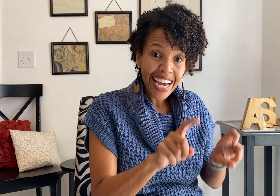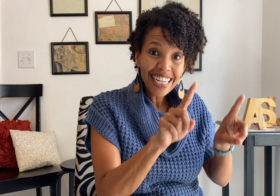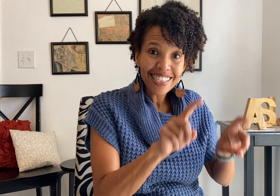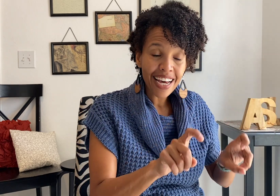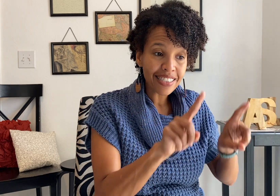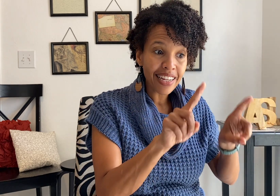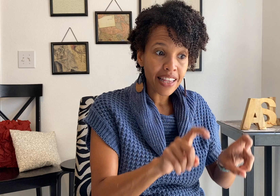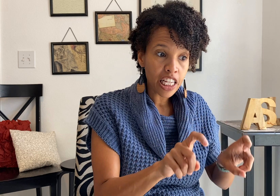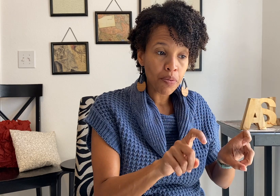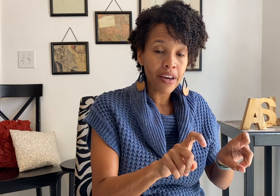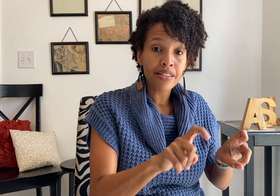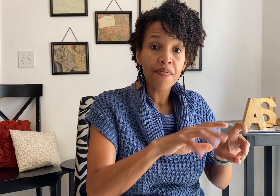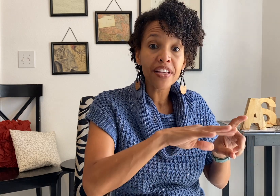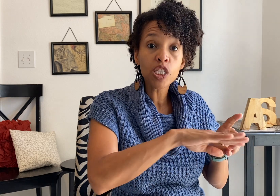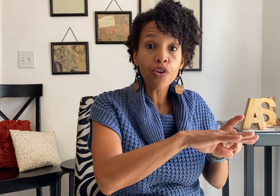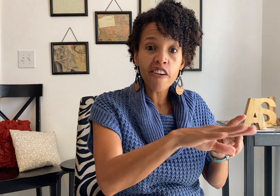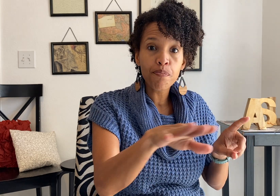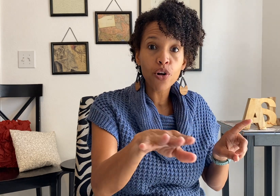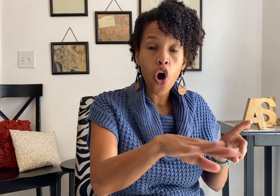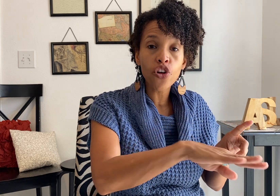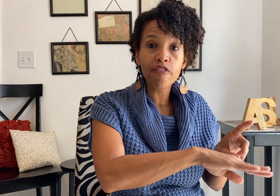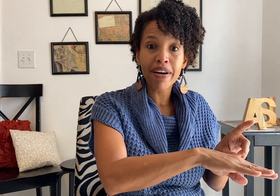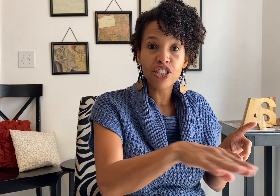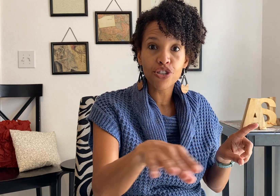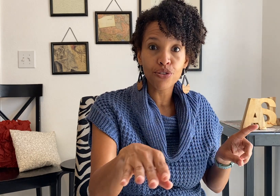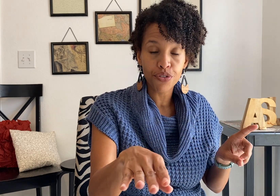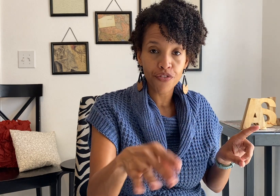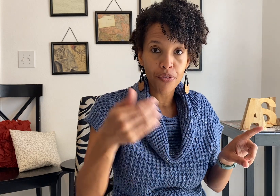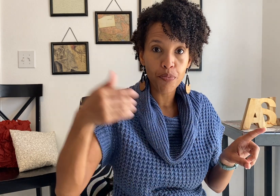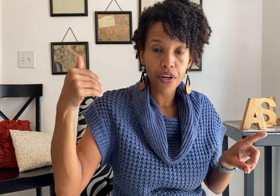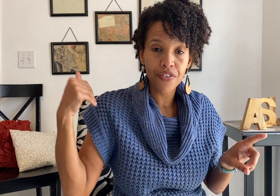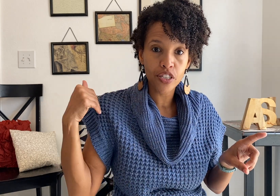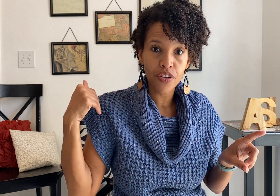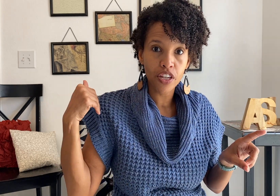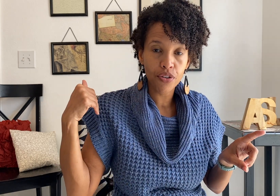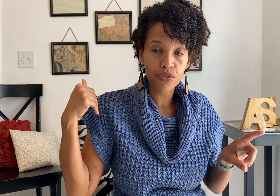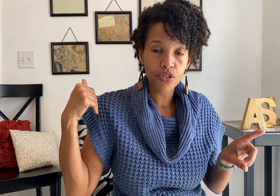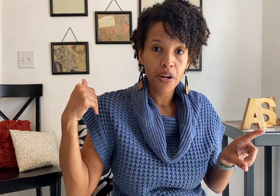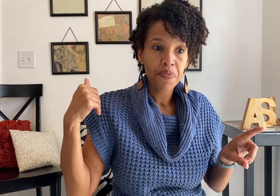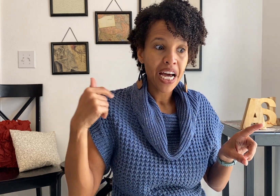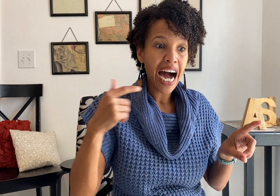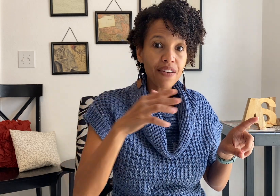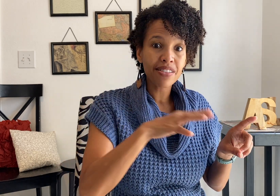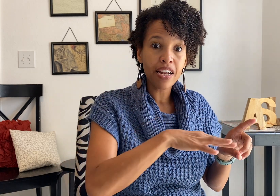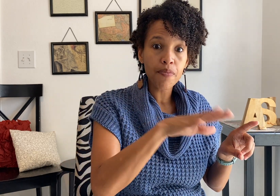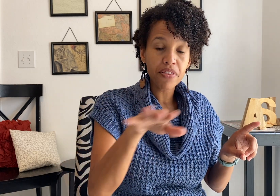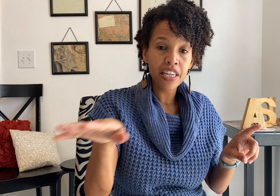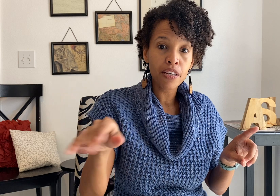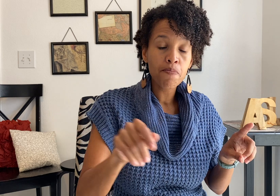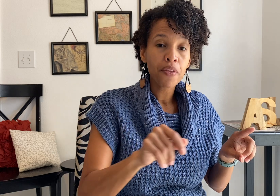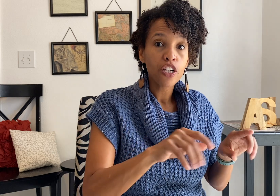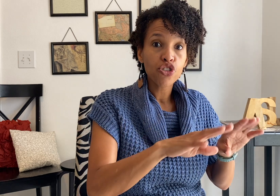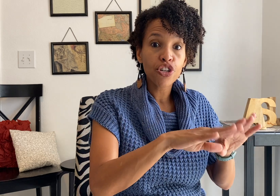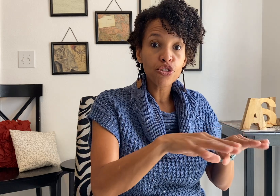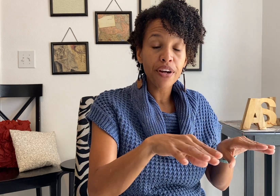signing test like this because this is where I've put all of my children from the previous videos. I've set up the